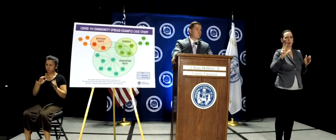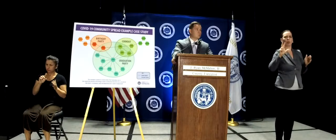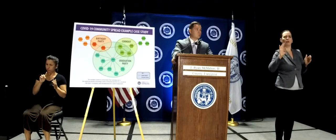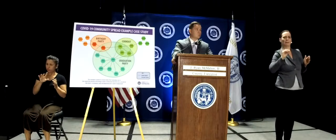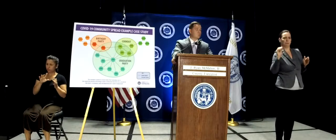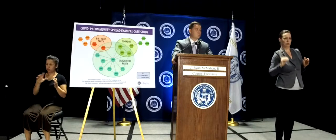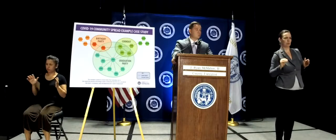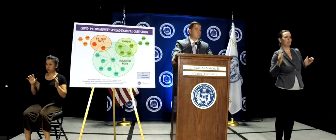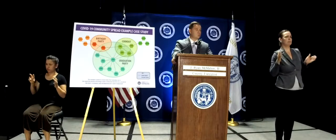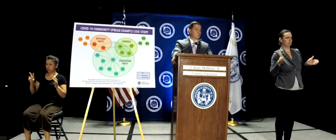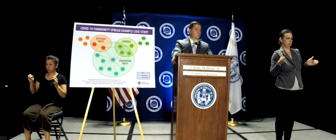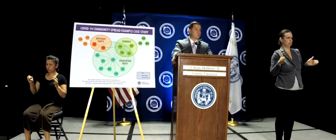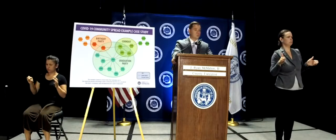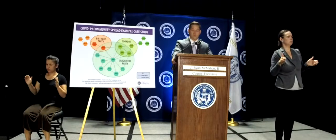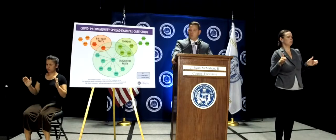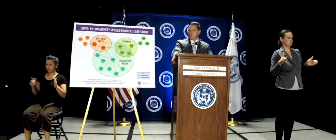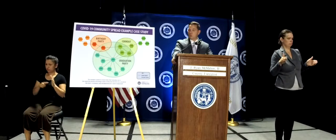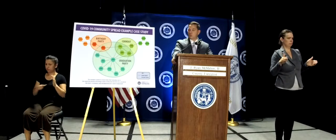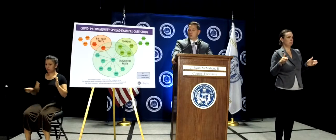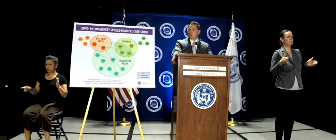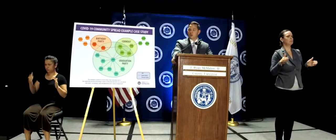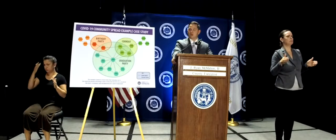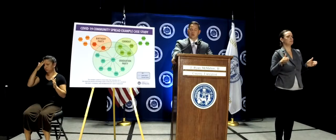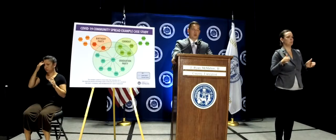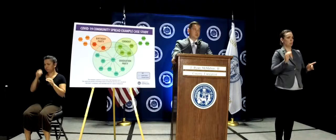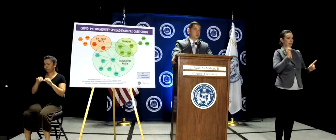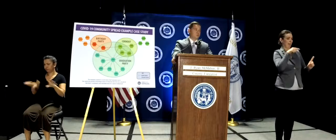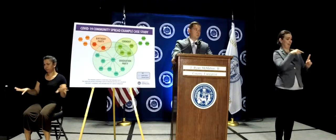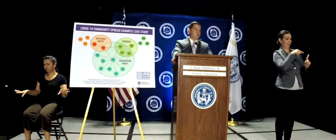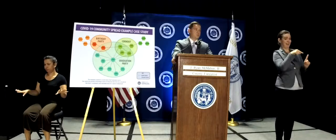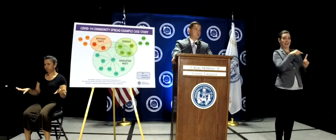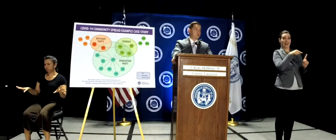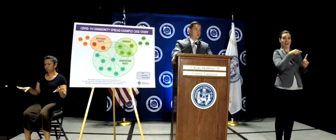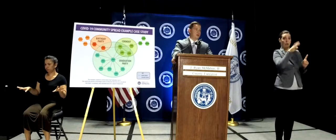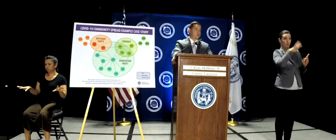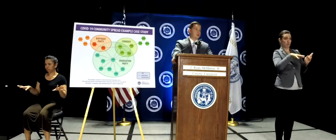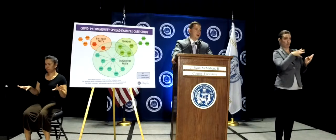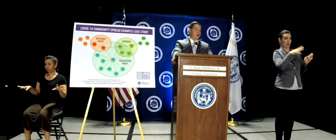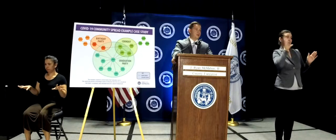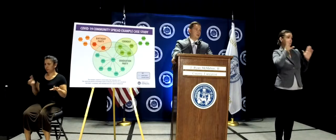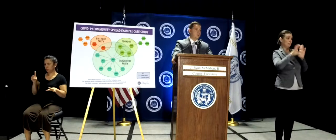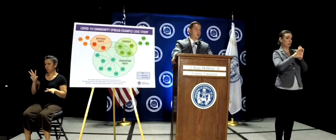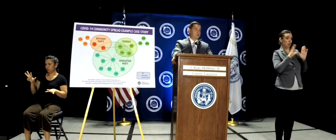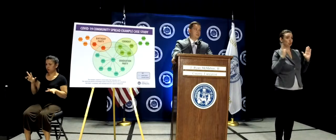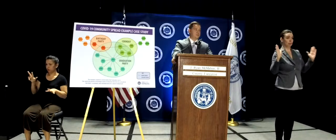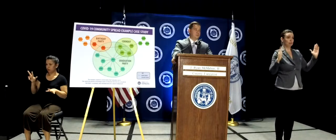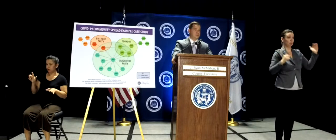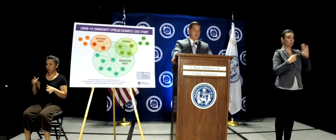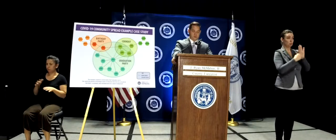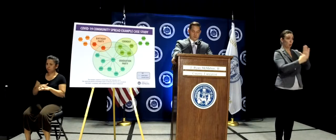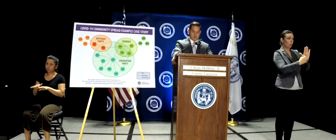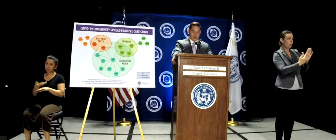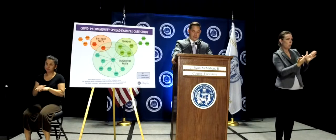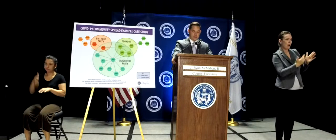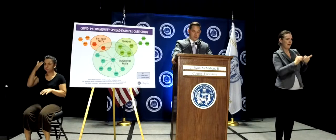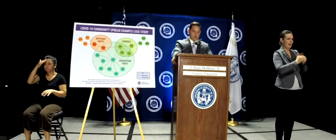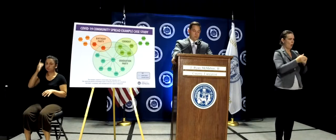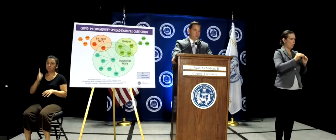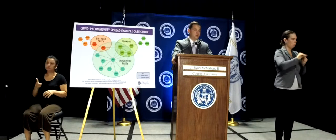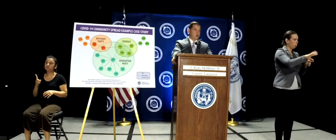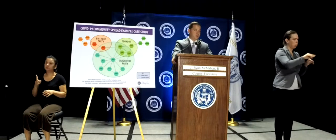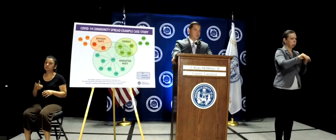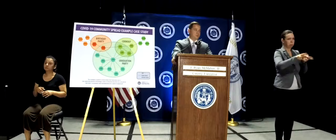one case caused 18 other cases? This is a cluster. The specific events are not accurate, but this is an